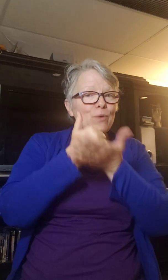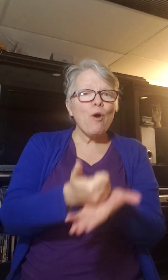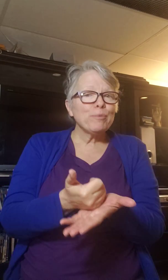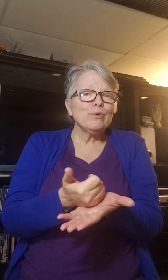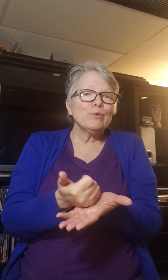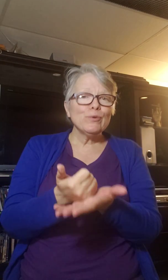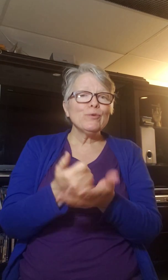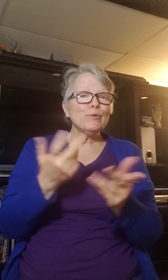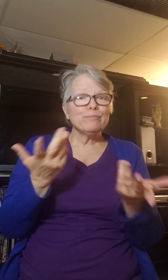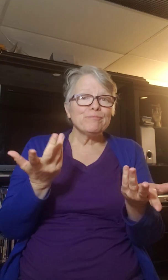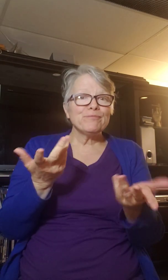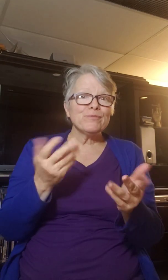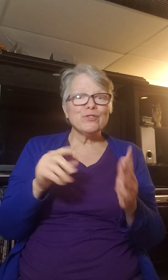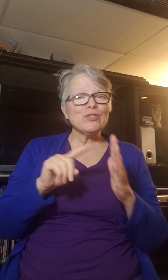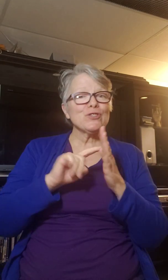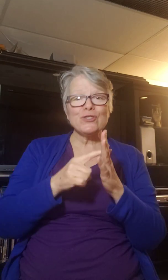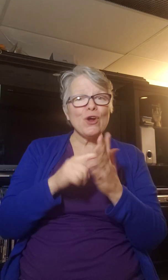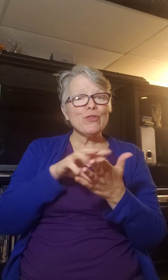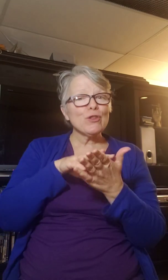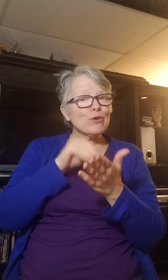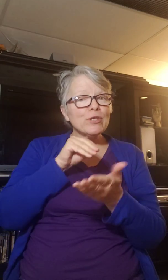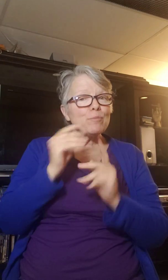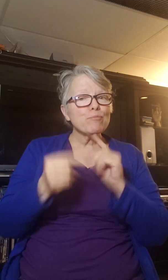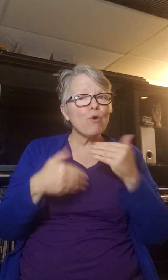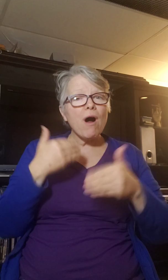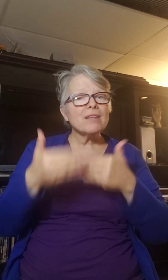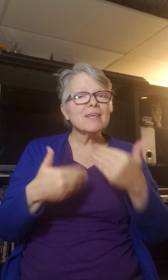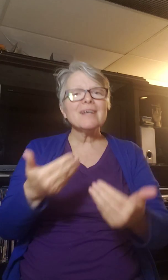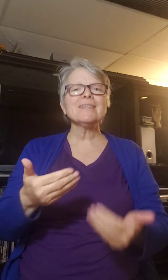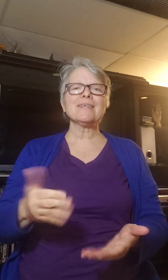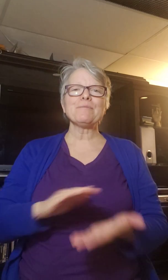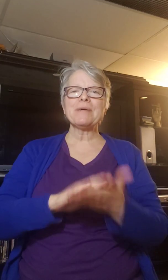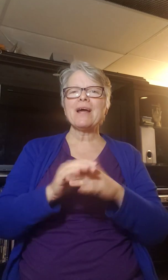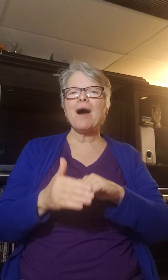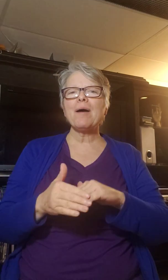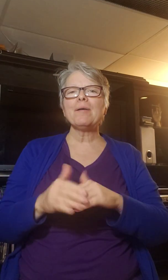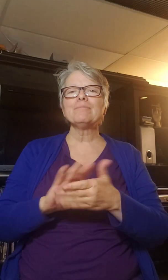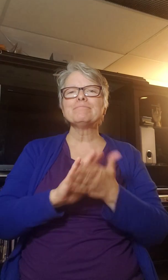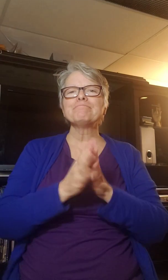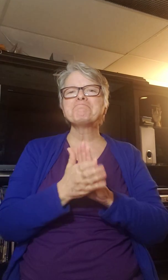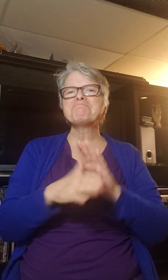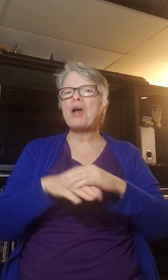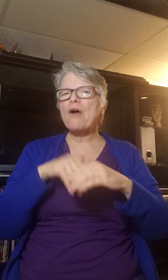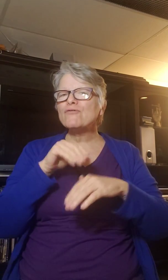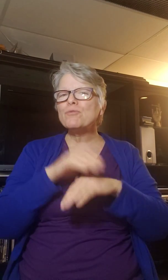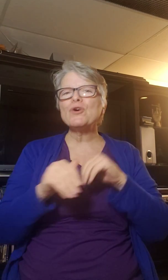help you just start the learning process and become